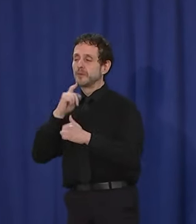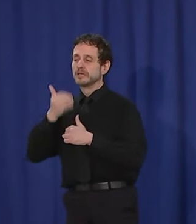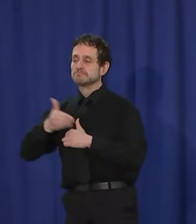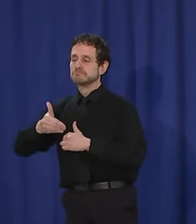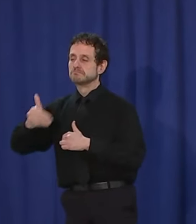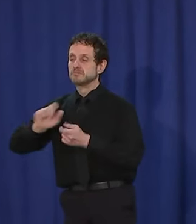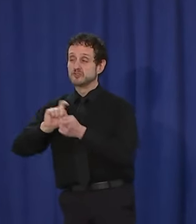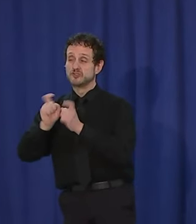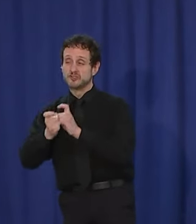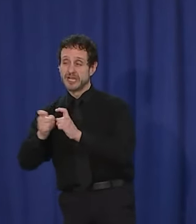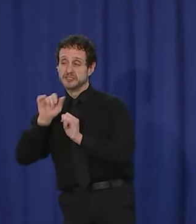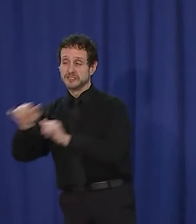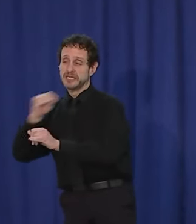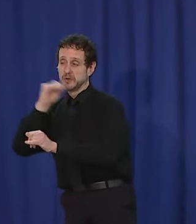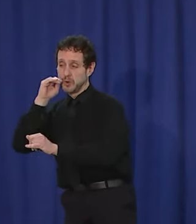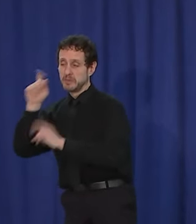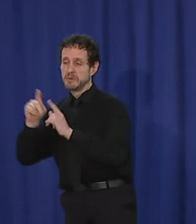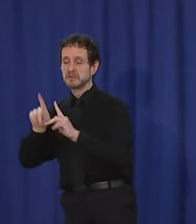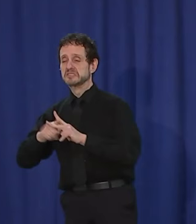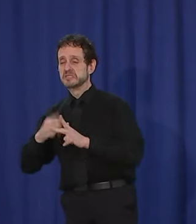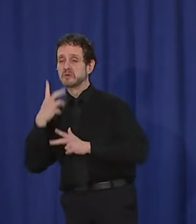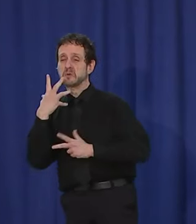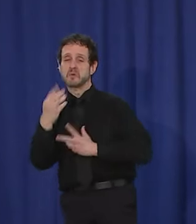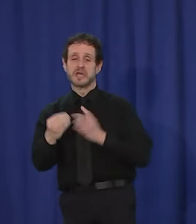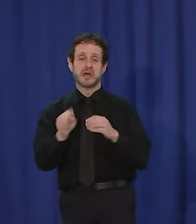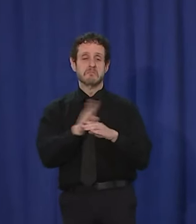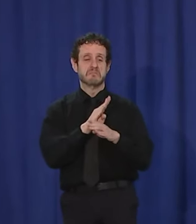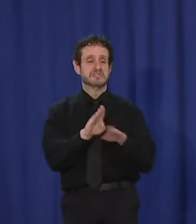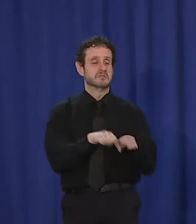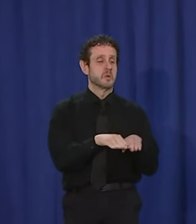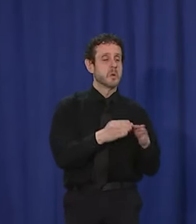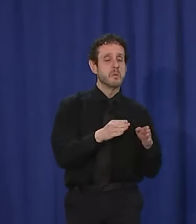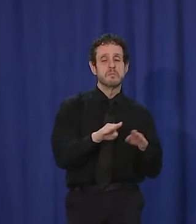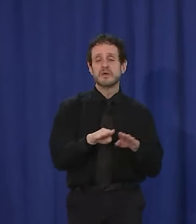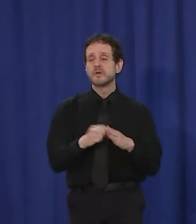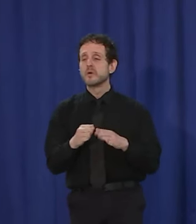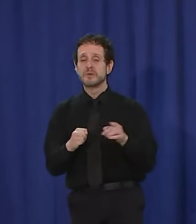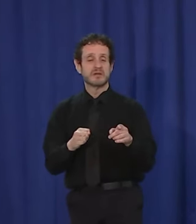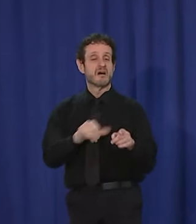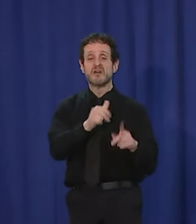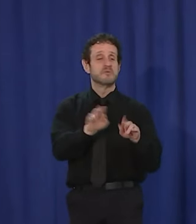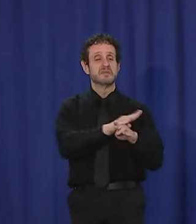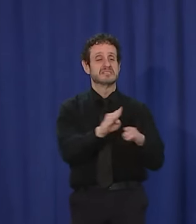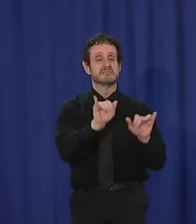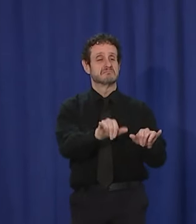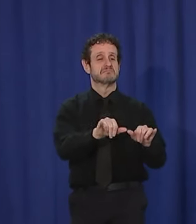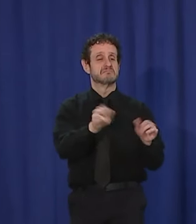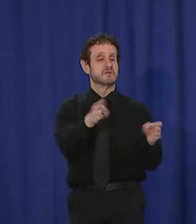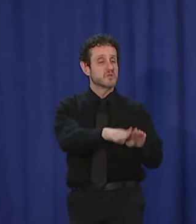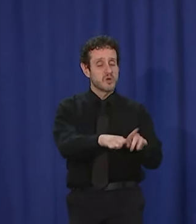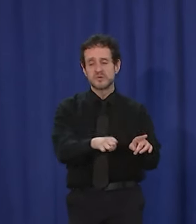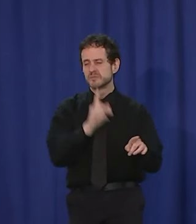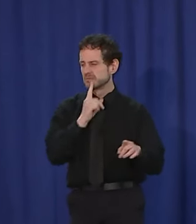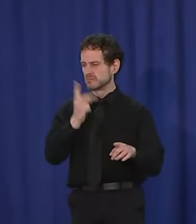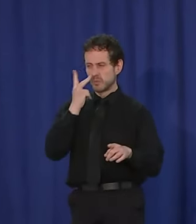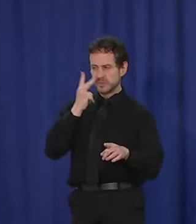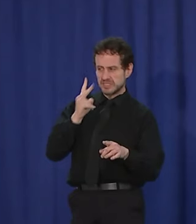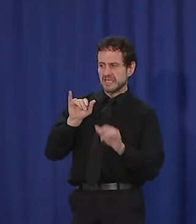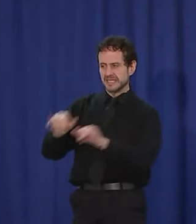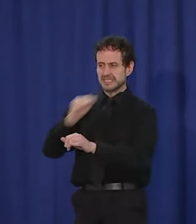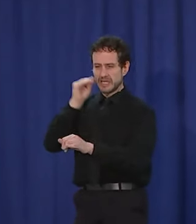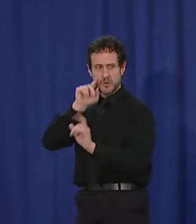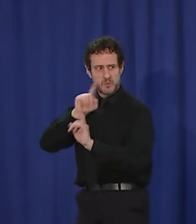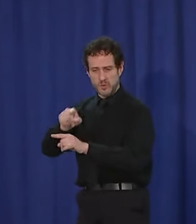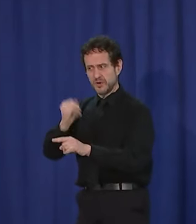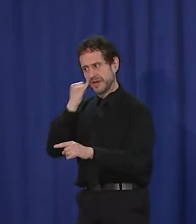and we'll be engaging the governor, his team, about what that might look like, considering the stay-at-home order that was